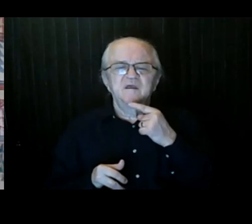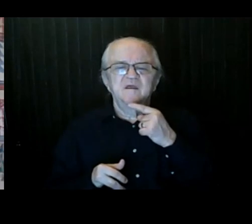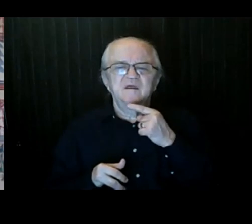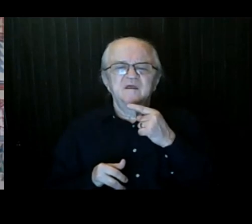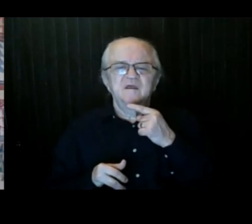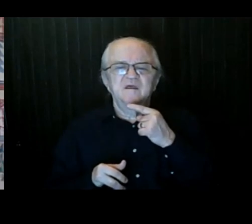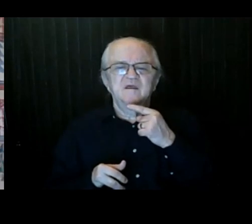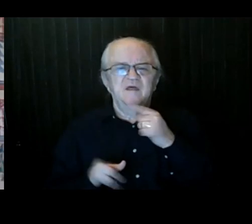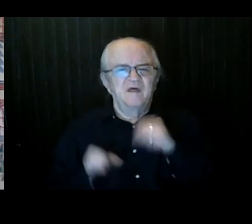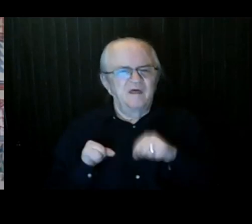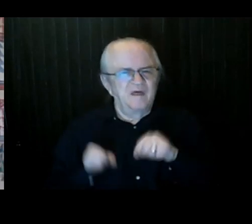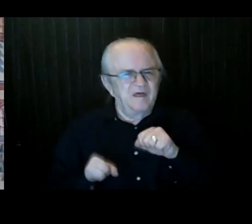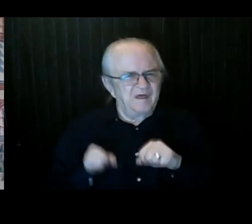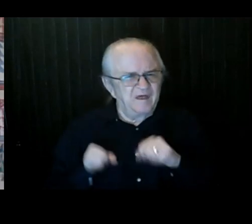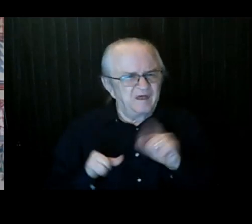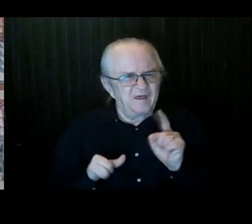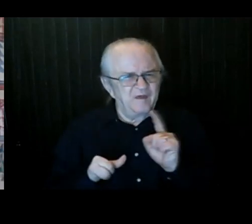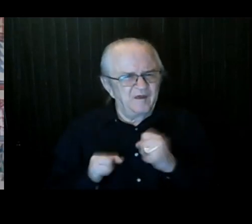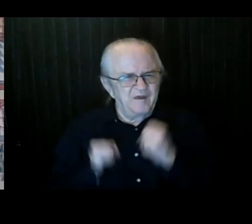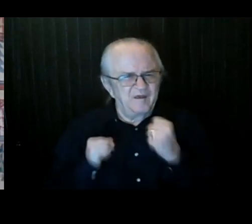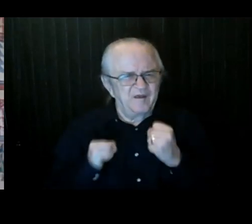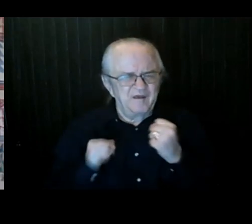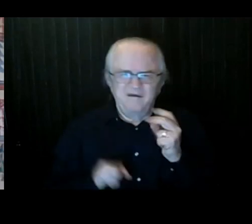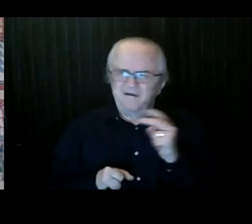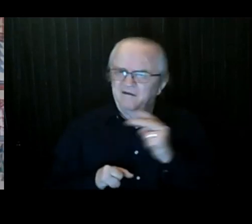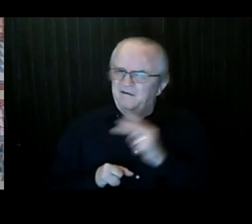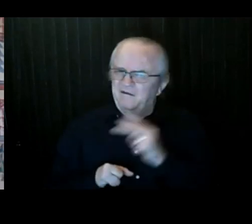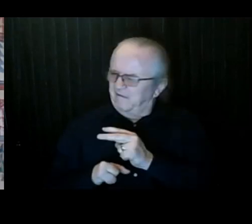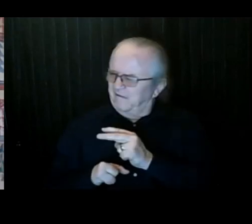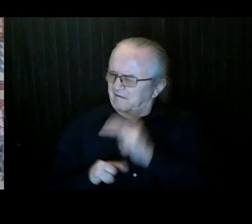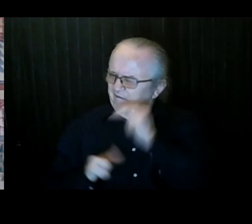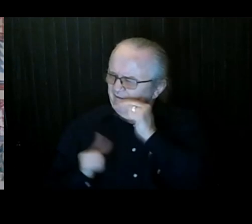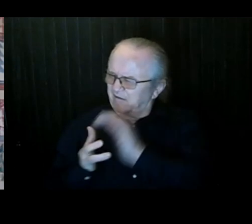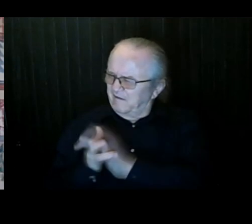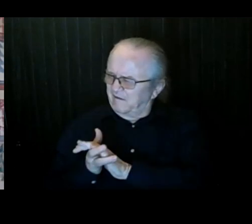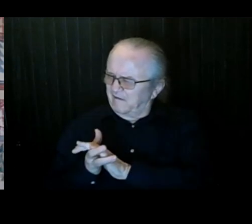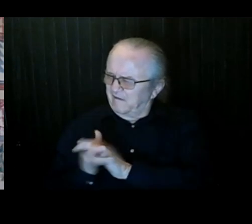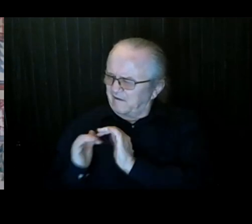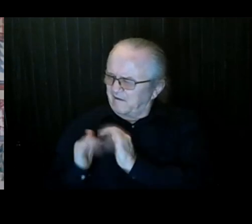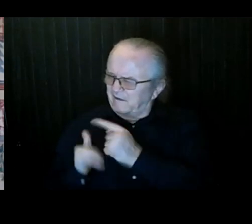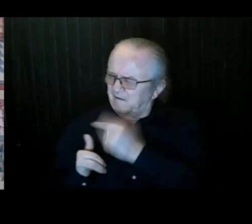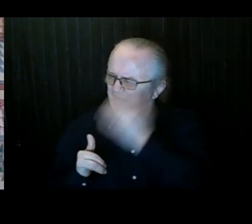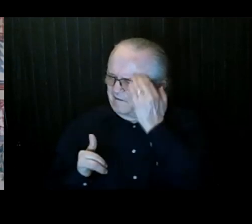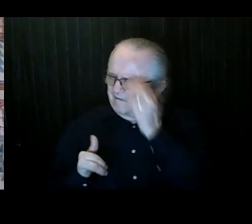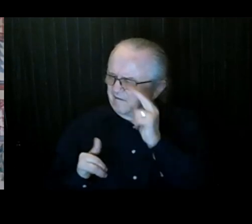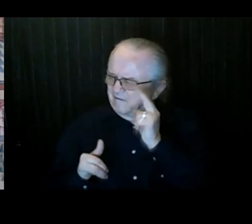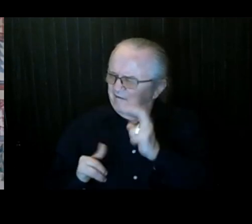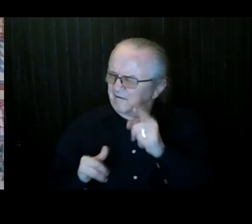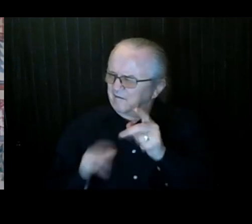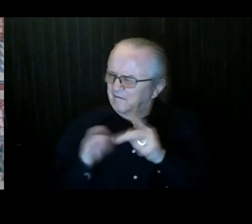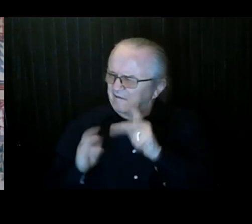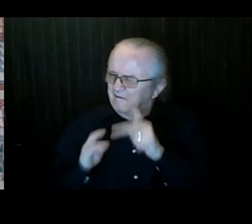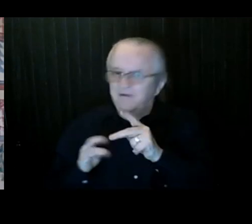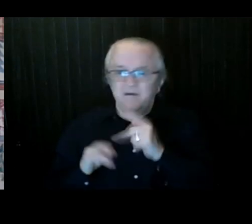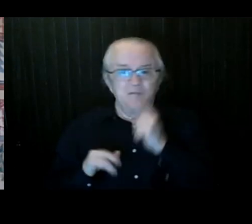I wasn't sure where I was driving. So I finally looked over at Victoria and I said, "How could you possibly know that? There were 200. She goes,